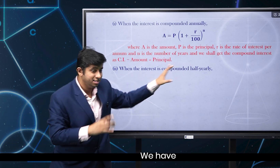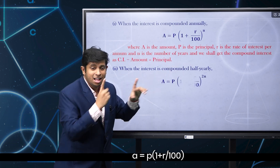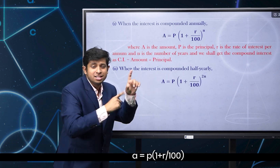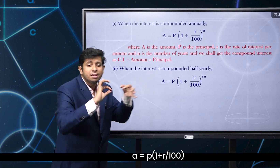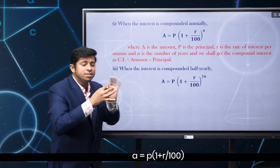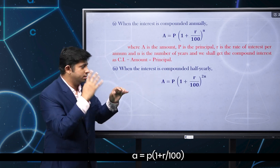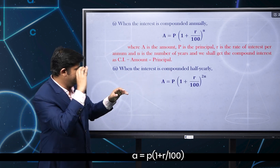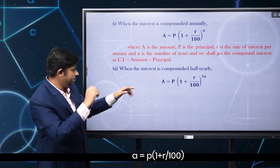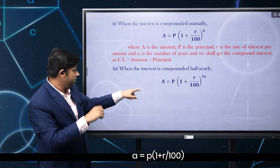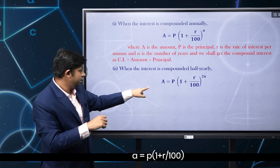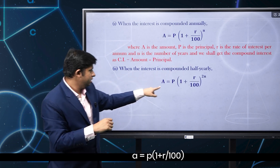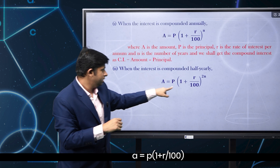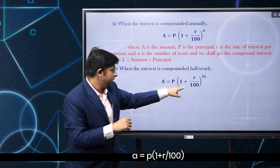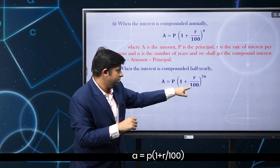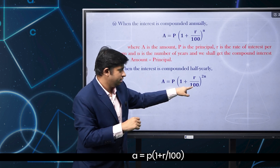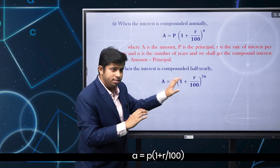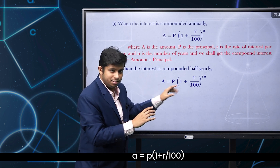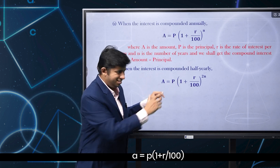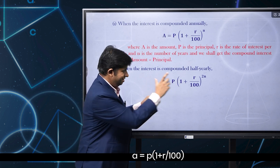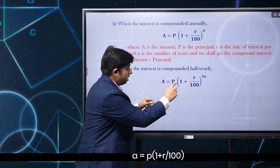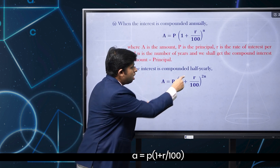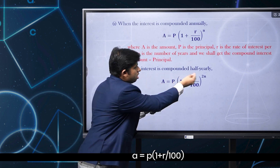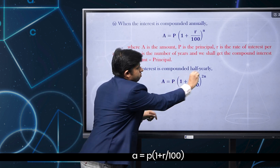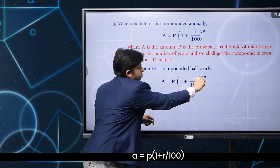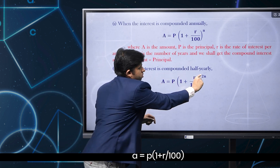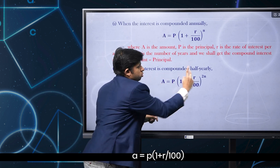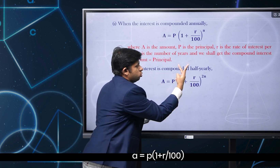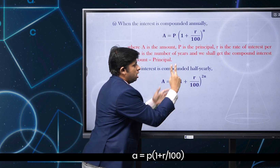A is equals to P of 1 plus R by 100 whole to the power of 2n.